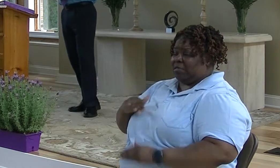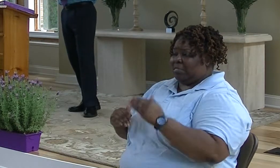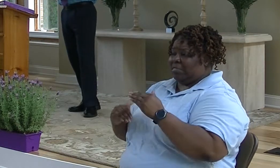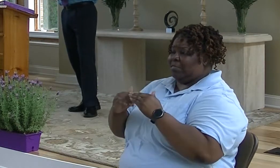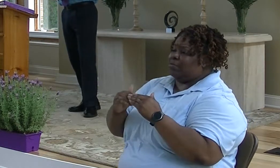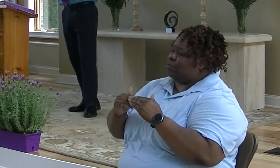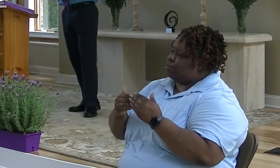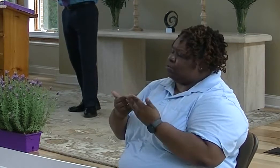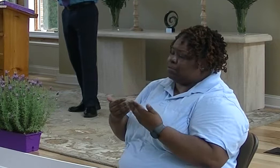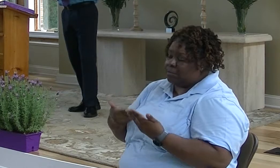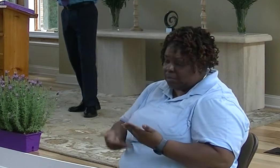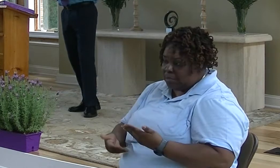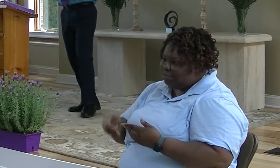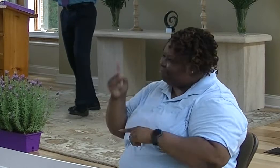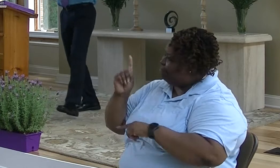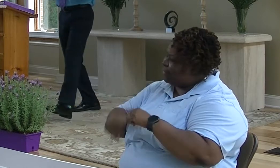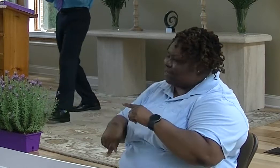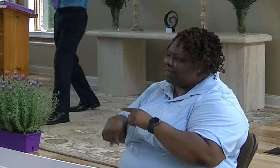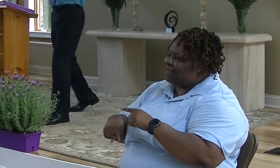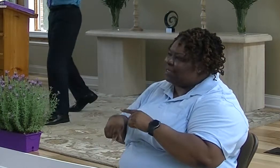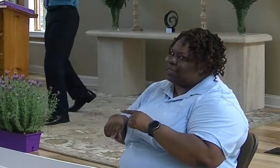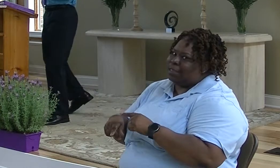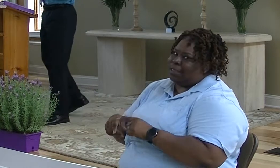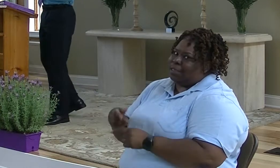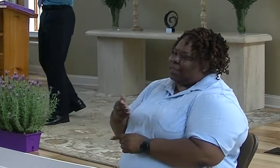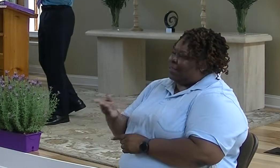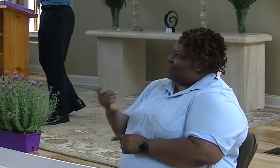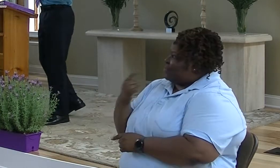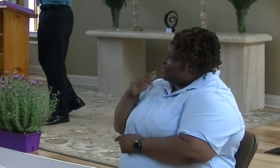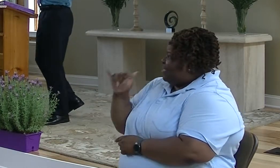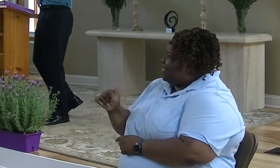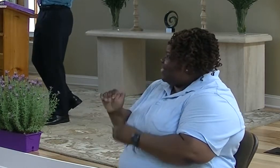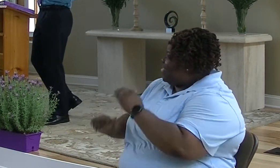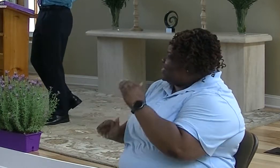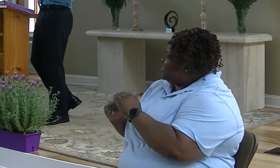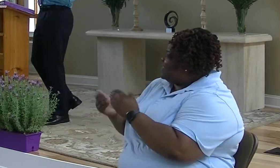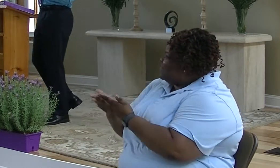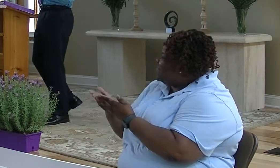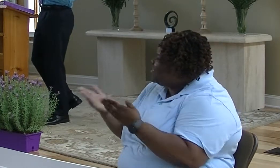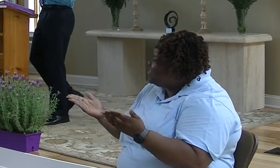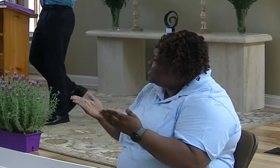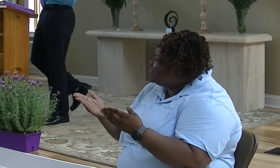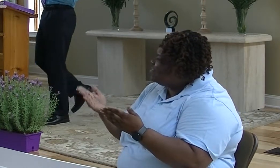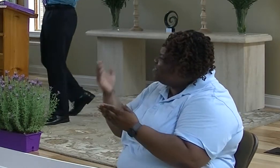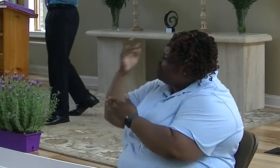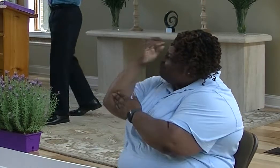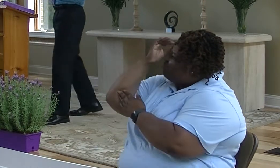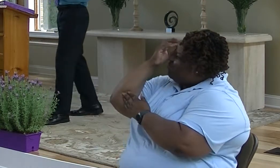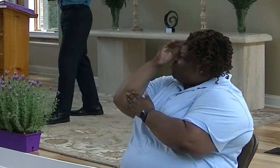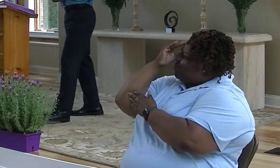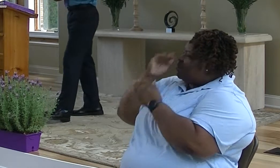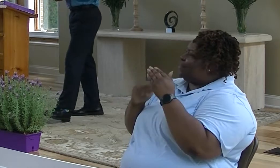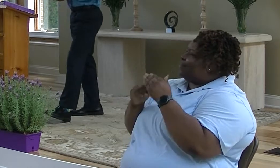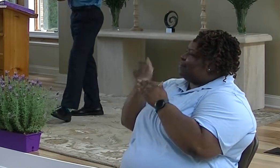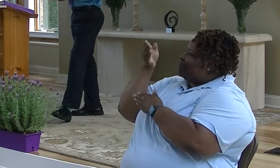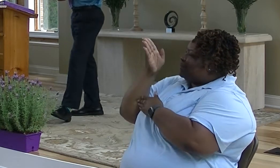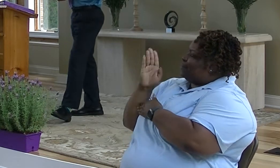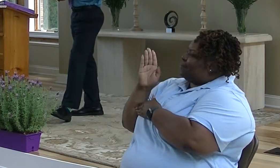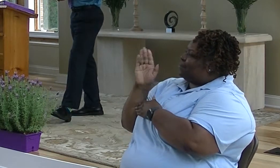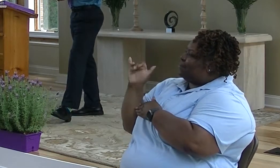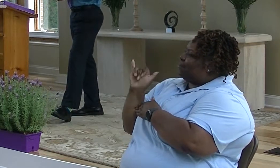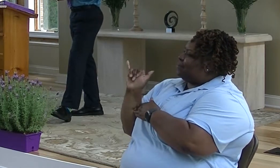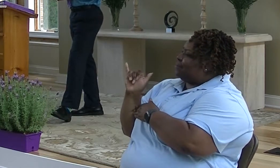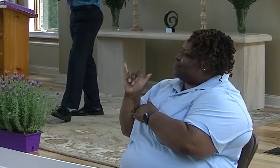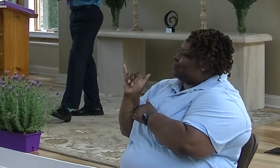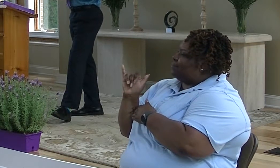Can't be. Because to say that it is limiting you says that somewhere in your consciousness it's limiting God.